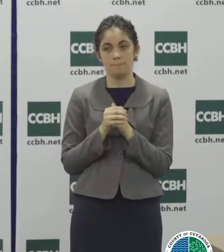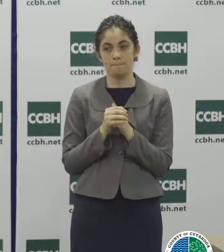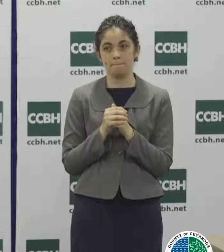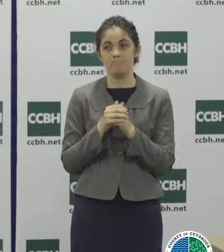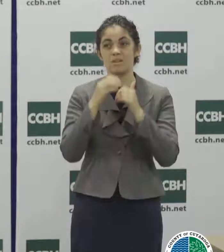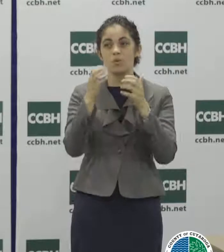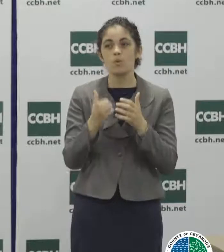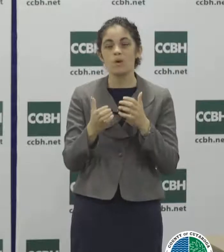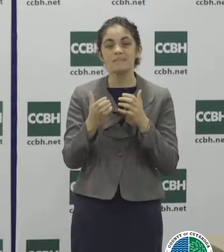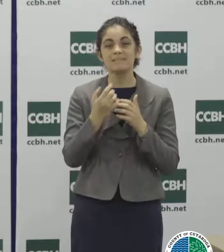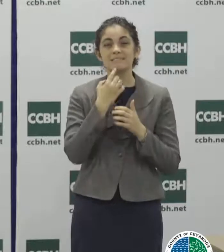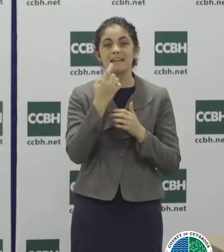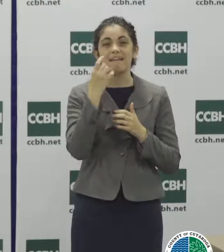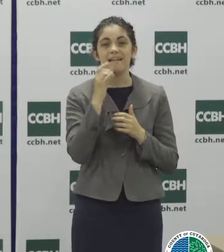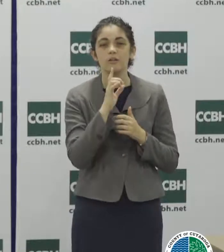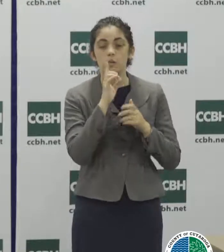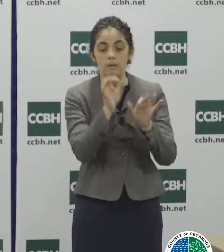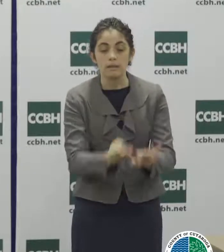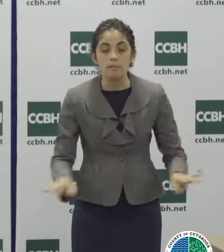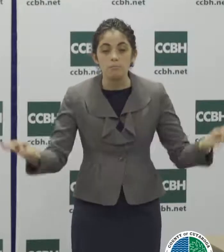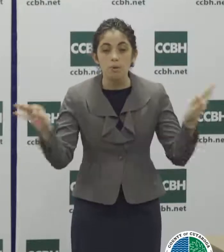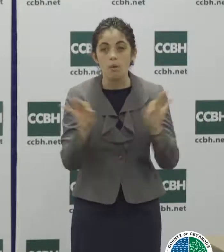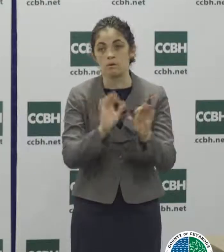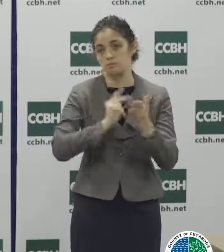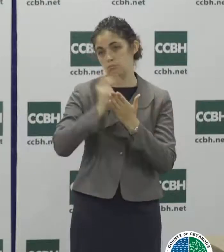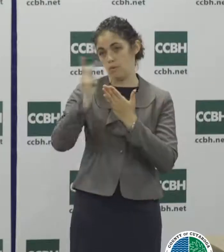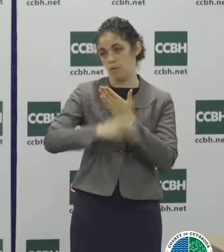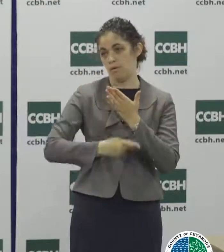I just want to note that it's a very valuable program.